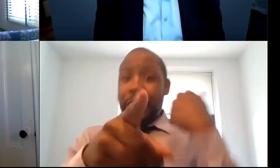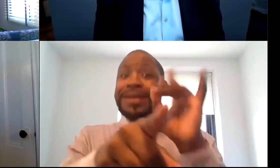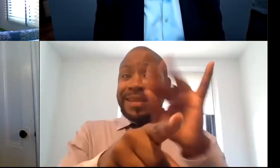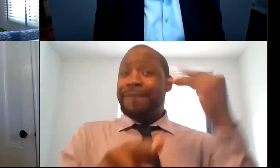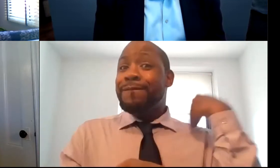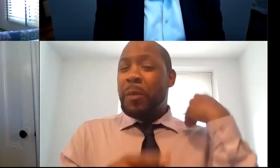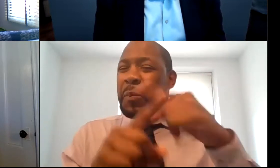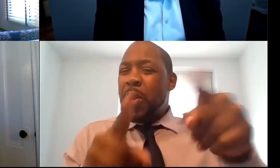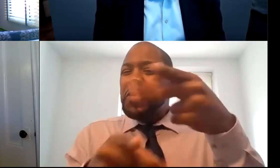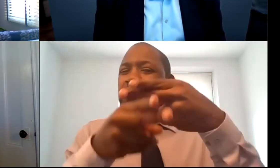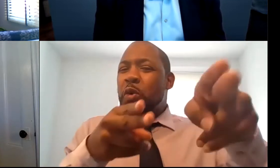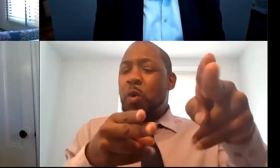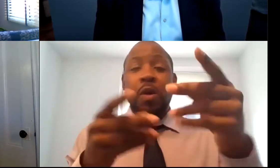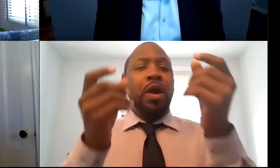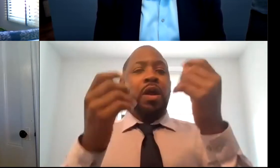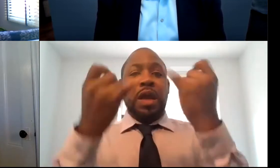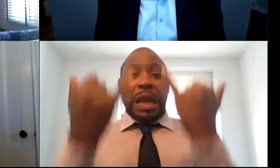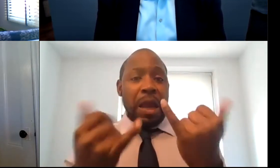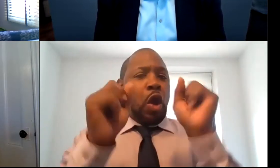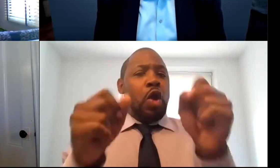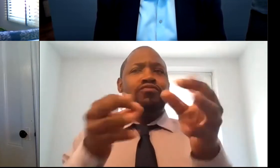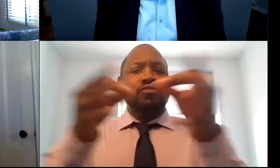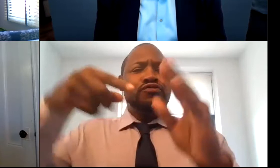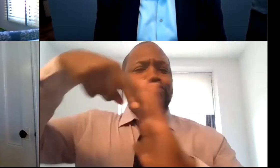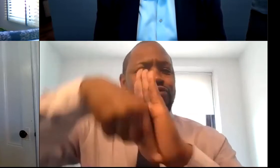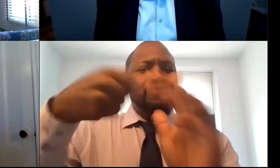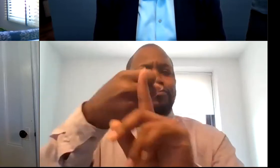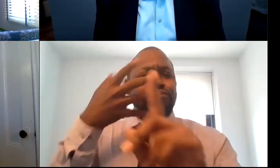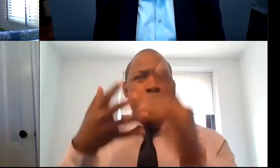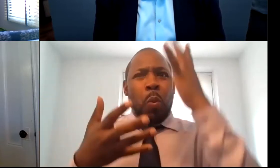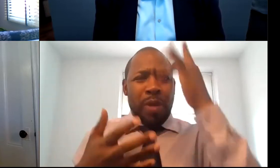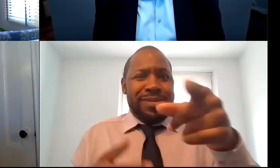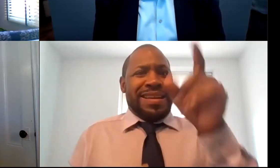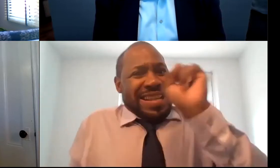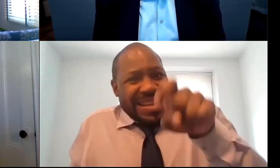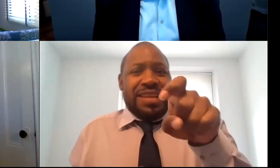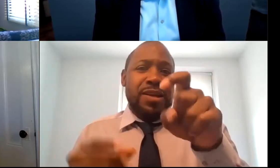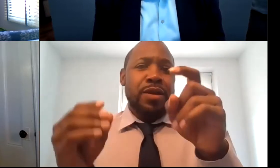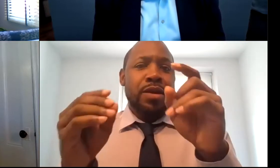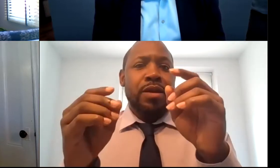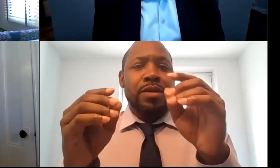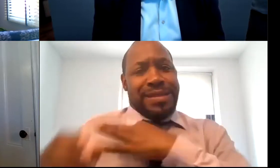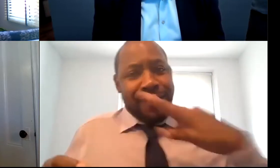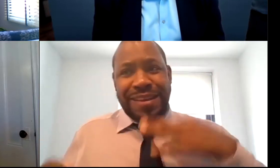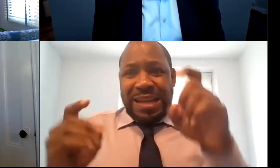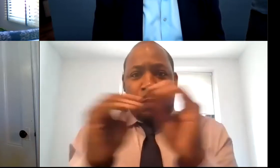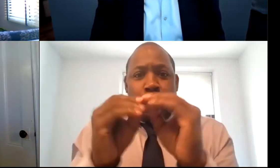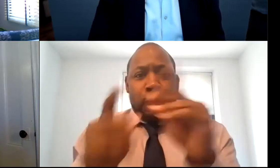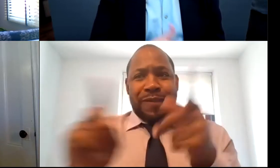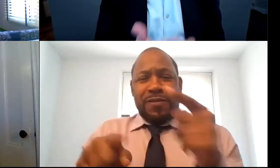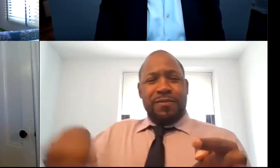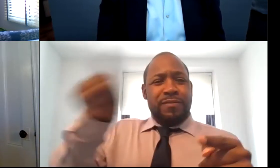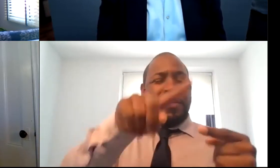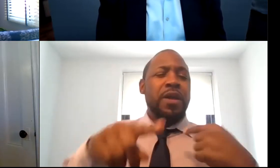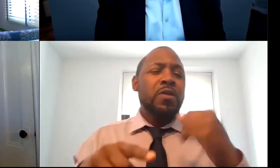you can do that in sign language and then basically post that on a website where people can see that there's a need for a job position to be filled. And then